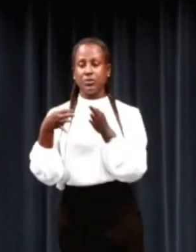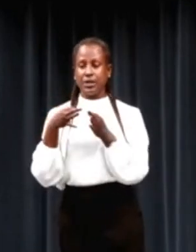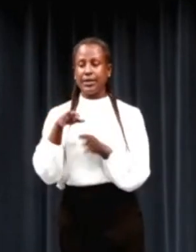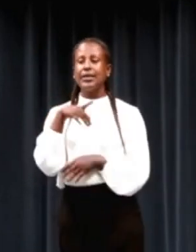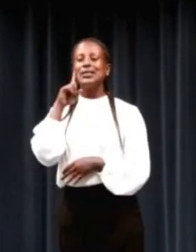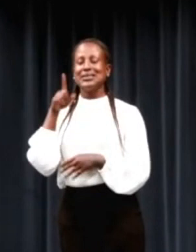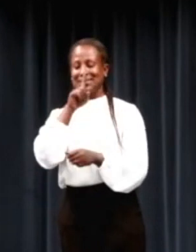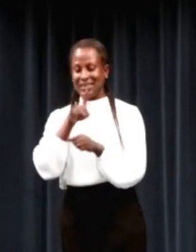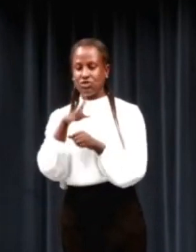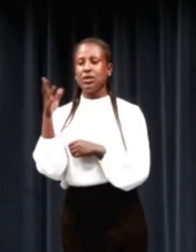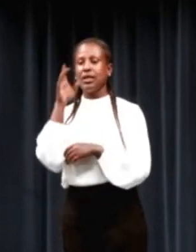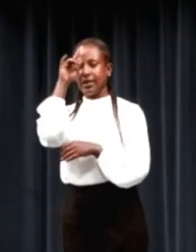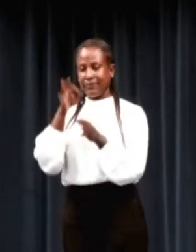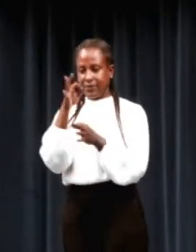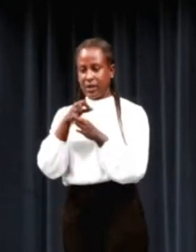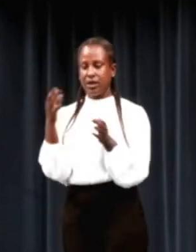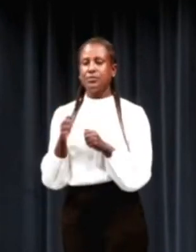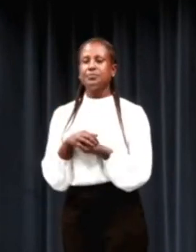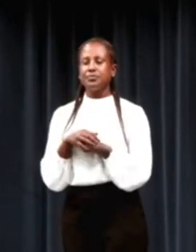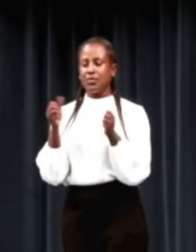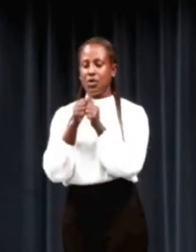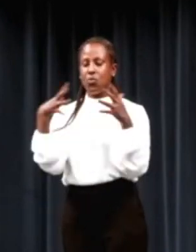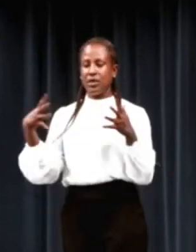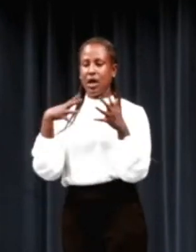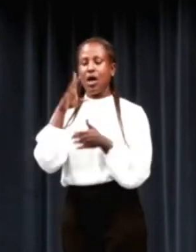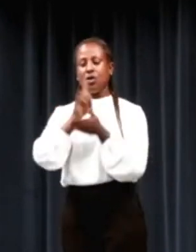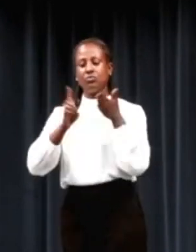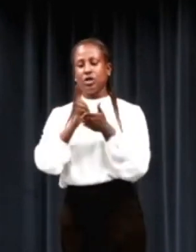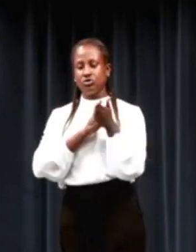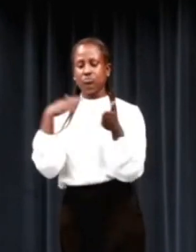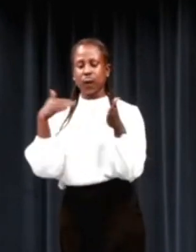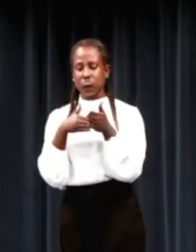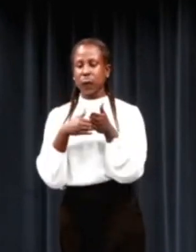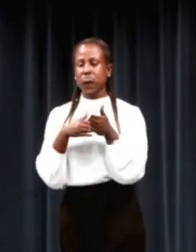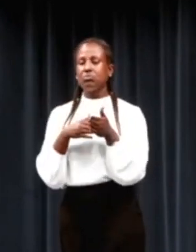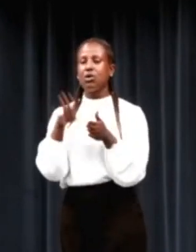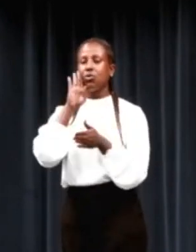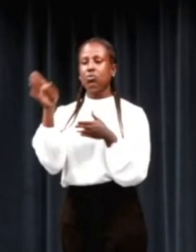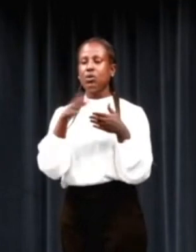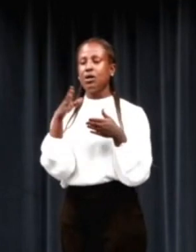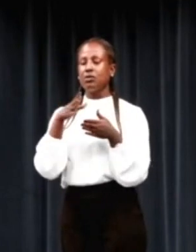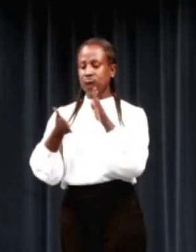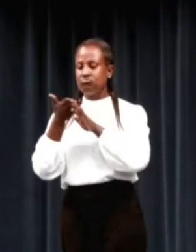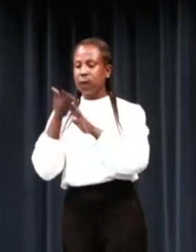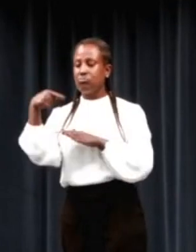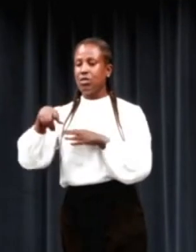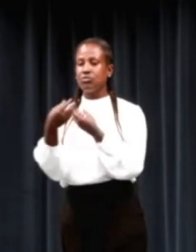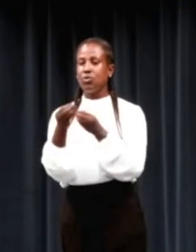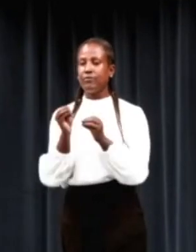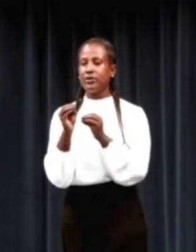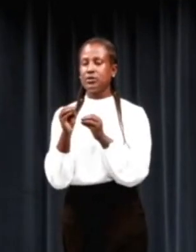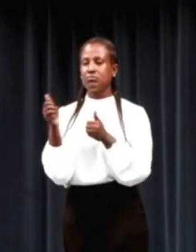Diligently and faithfully. Without partiality or prejudice. Without partiality or prejudice. Execute the office of. Execute the office